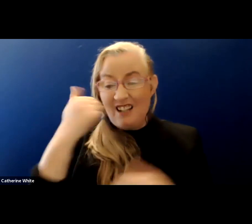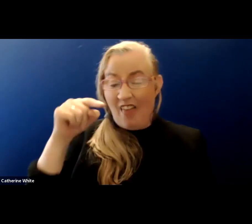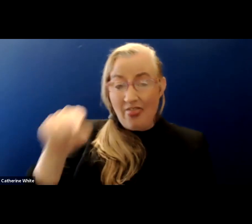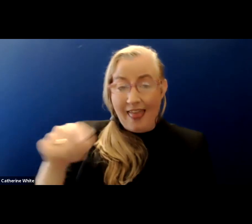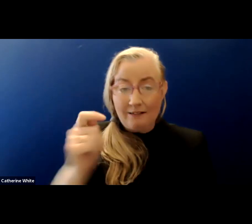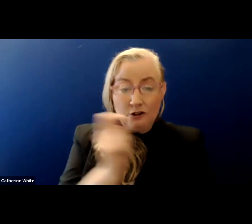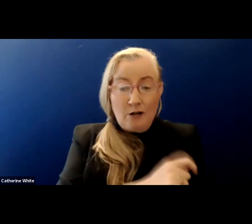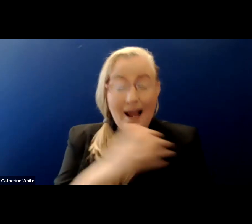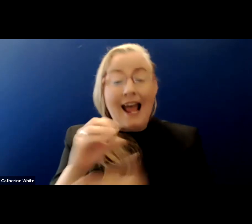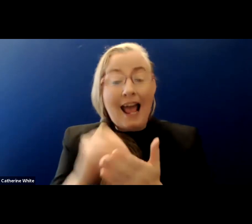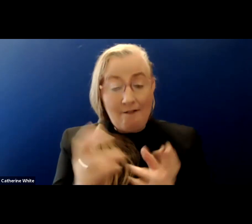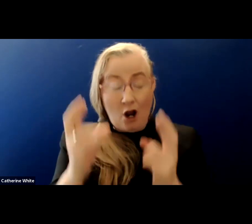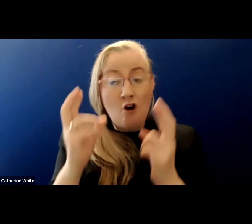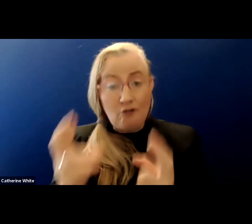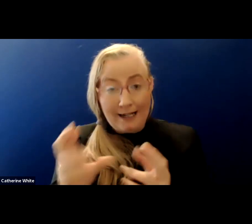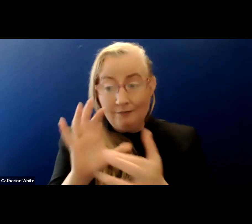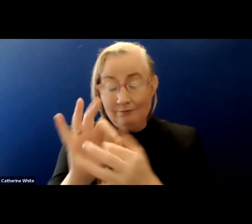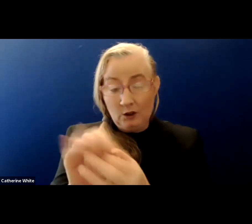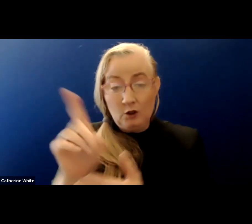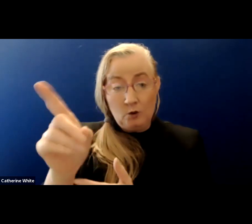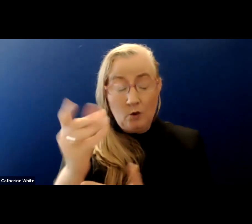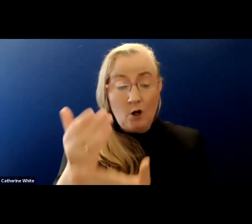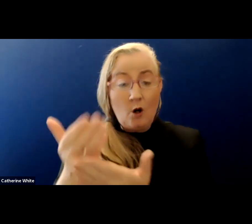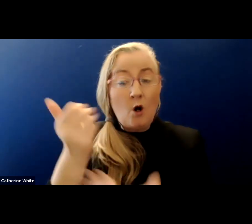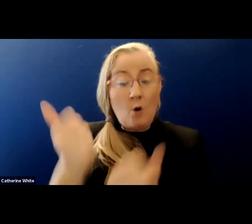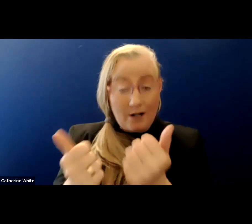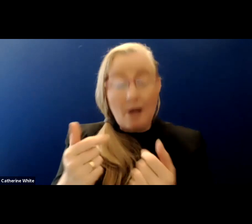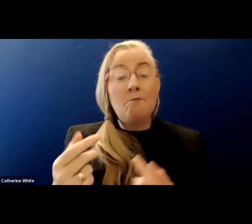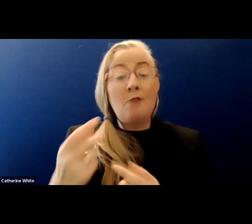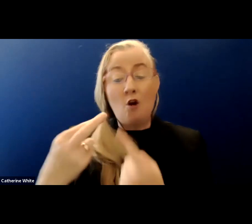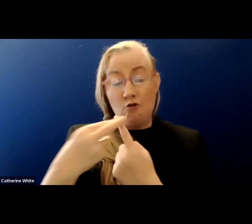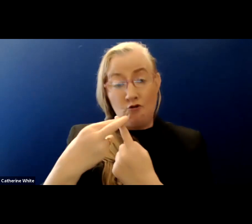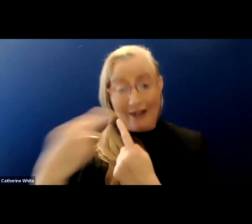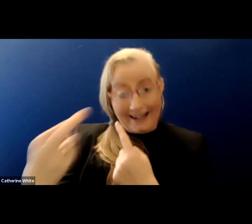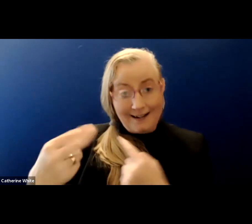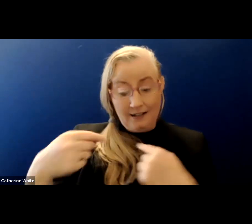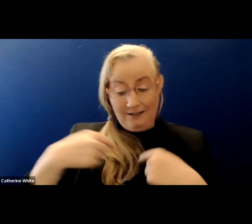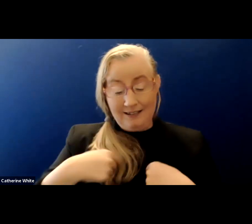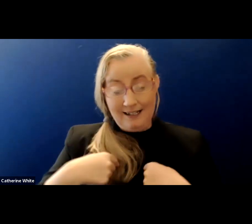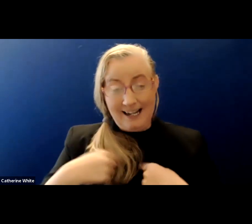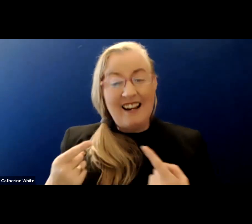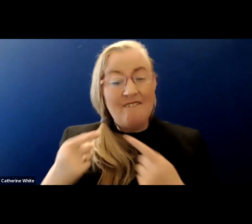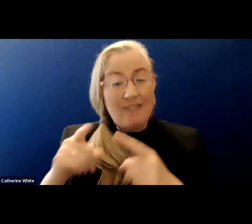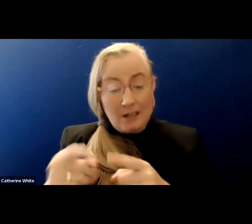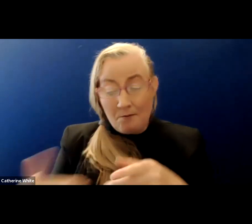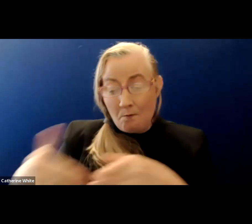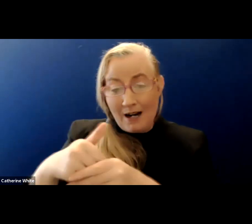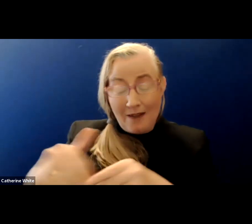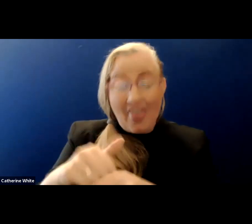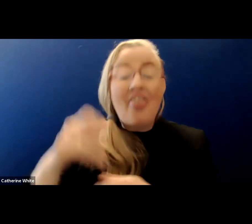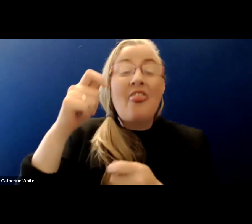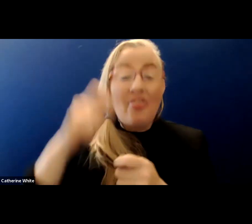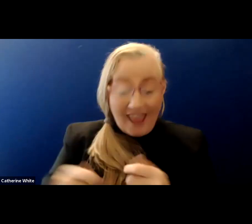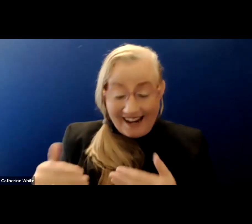would have the right to apply to the court for recognition as victims and to participate in the proceedings. And then the court